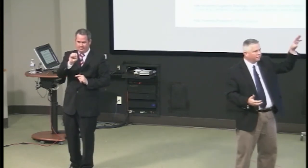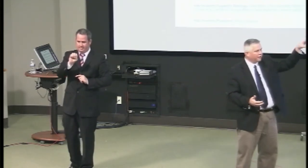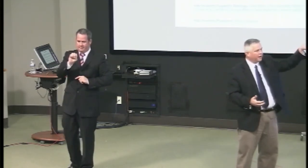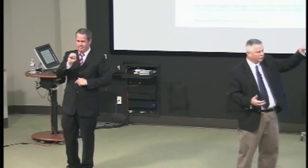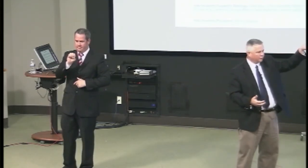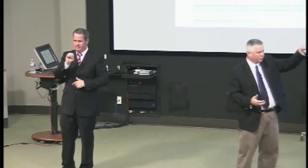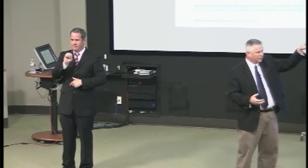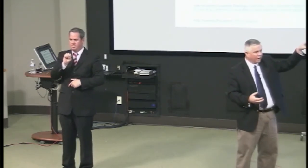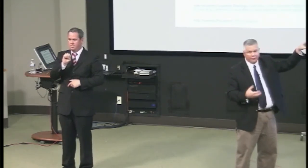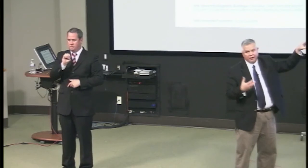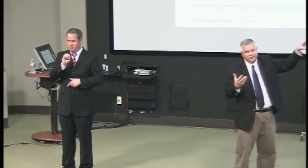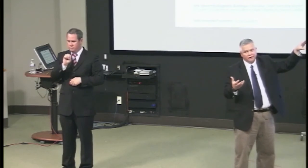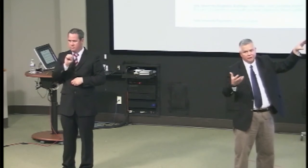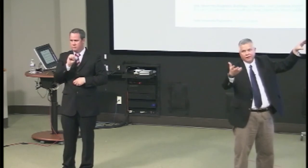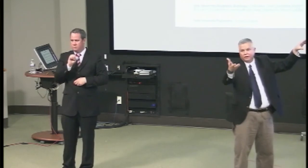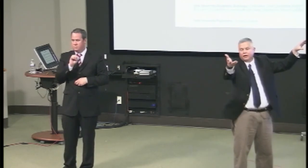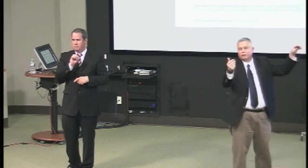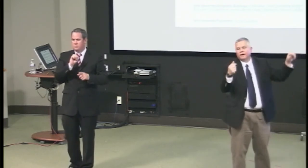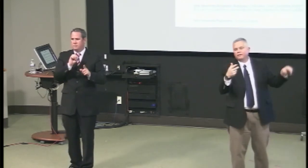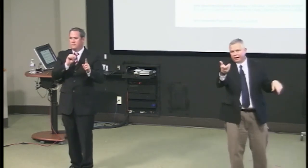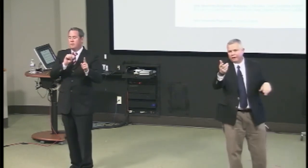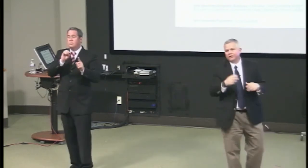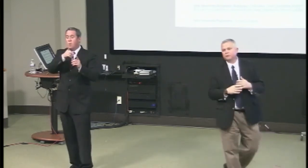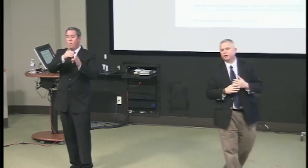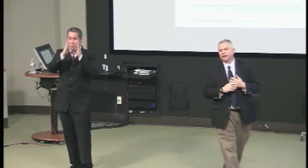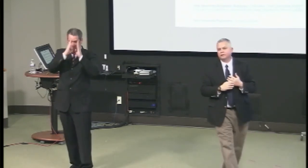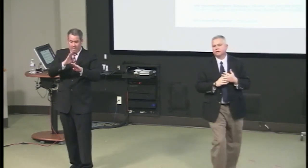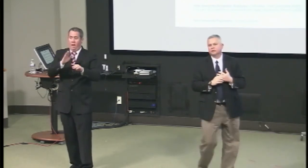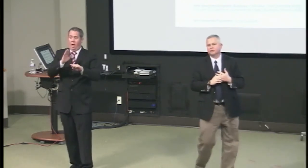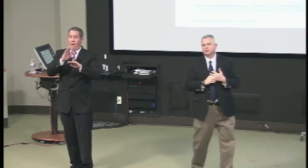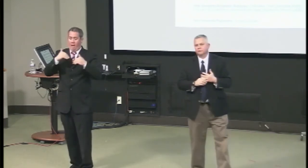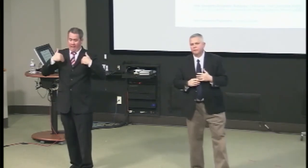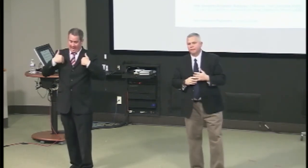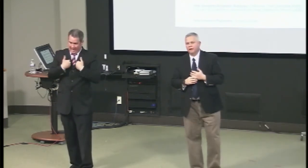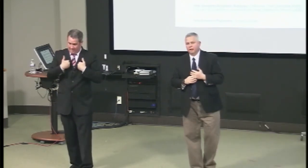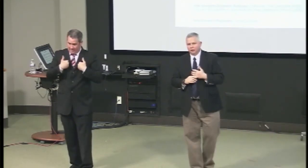see in a 4 to 5-year-old, I think is still unclear. But Guinevere had her hand up. Go ahead.